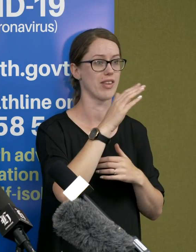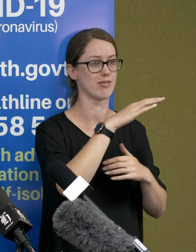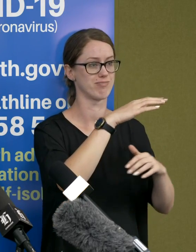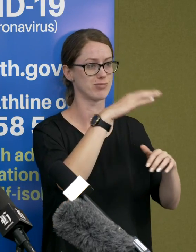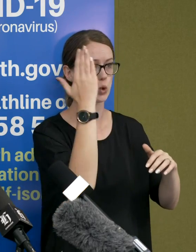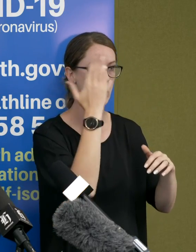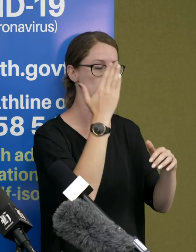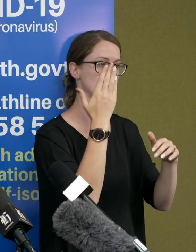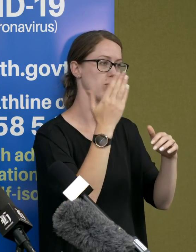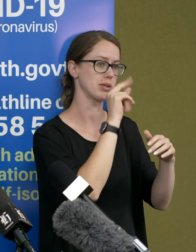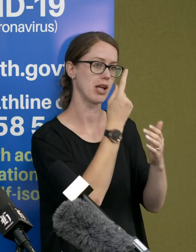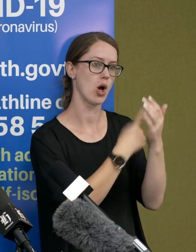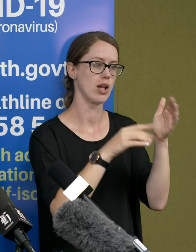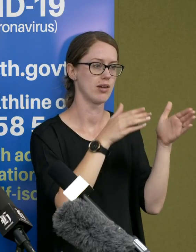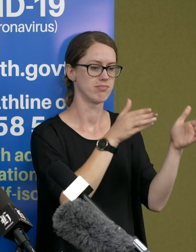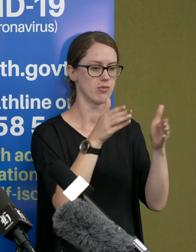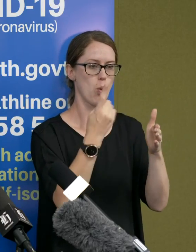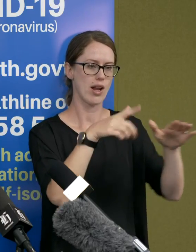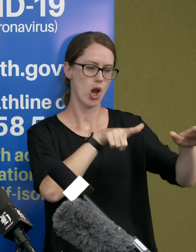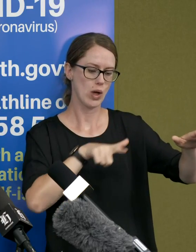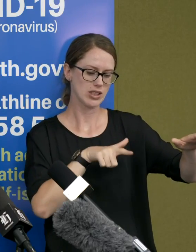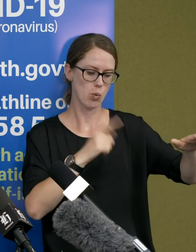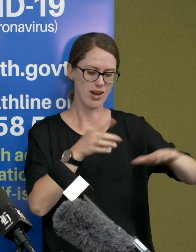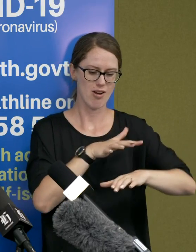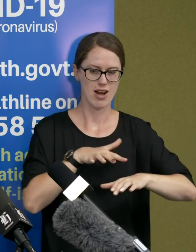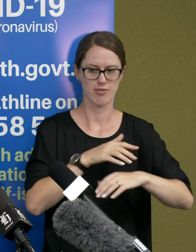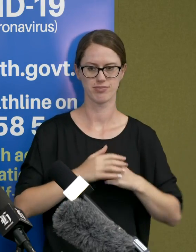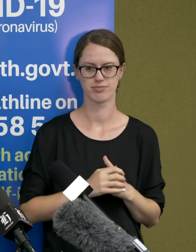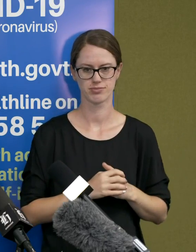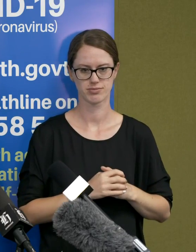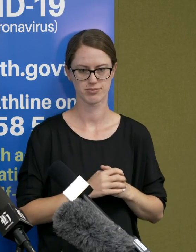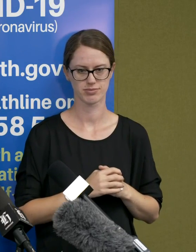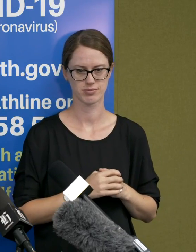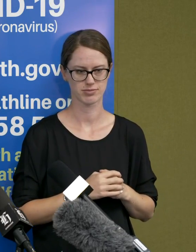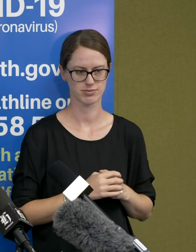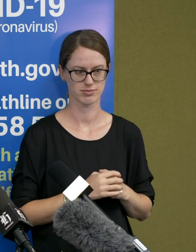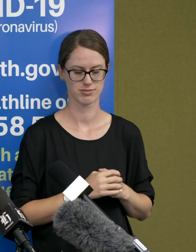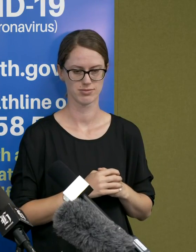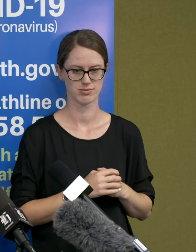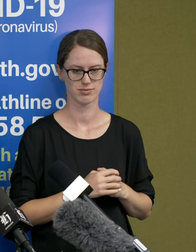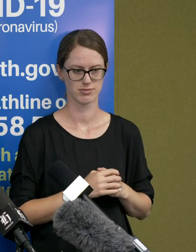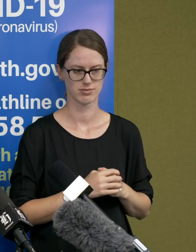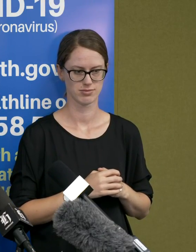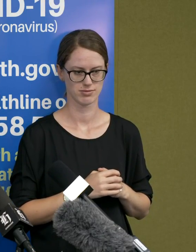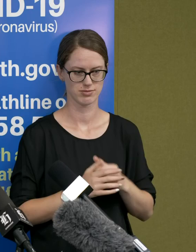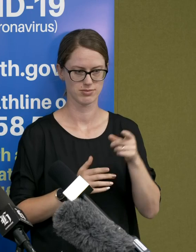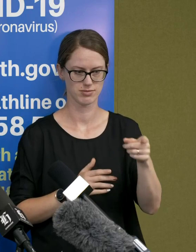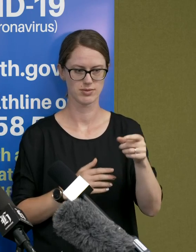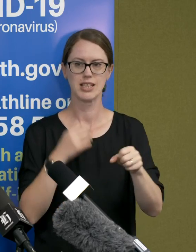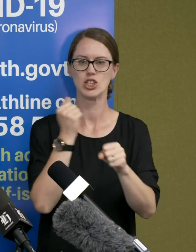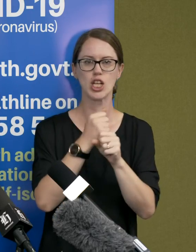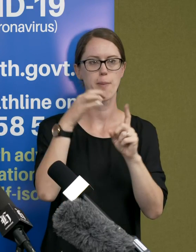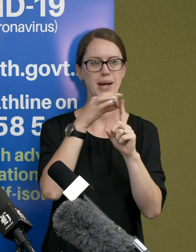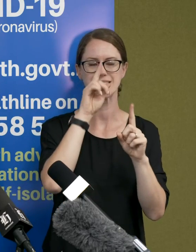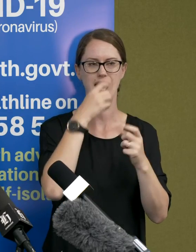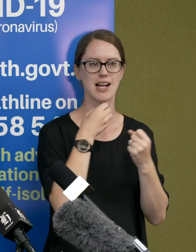institutions around the country. You may just need to do it in a location or a region. Will we see Sorry, just here. GPs are not able